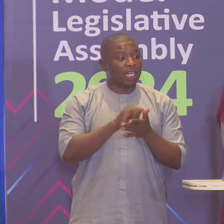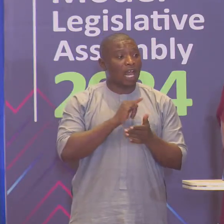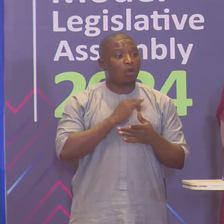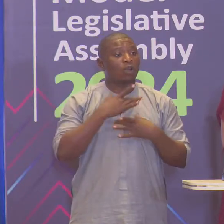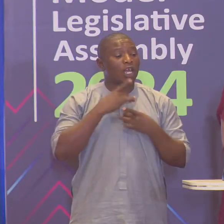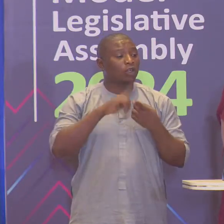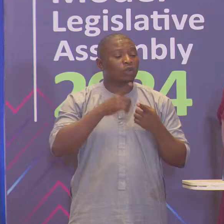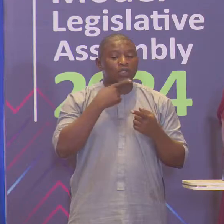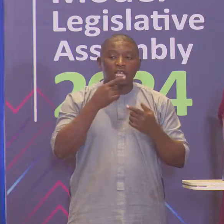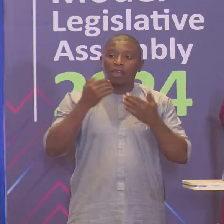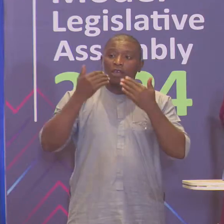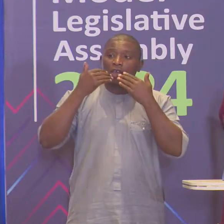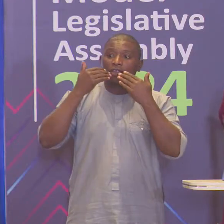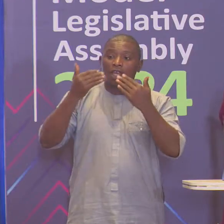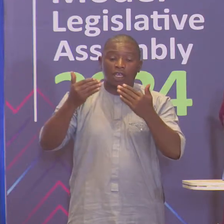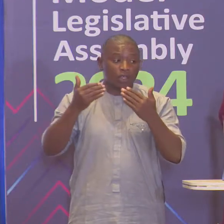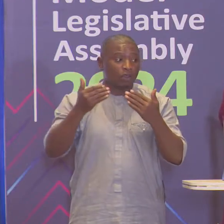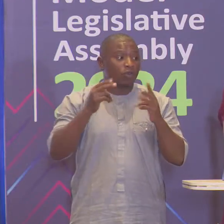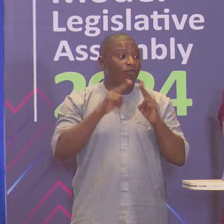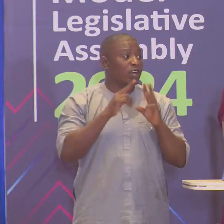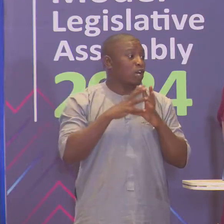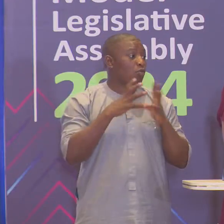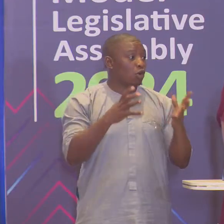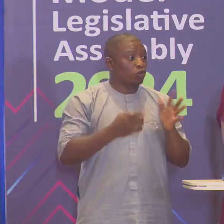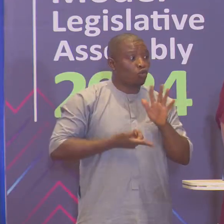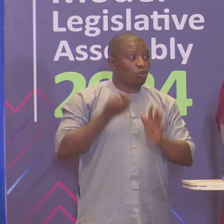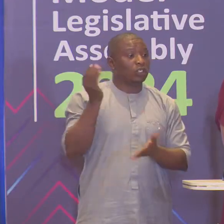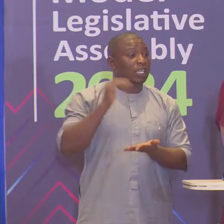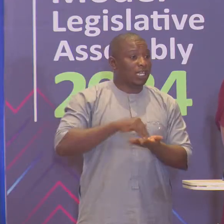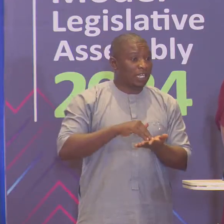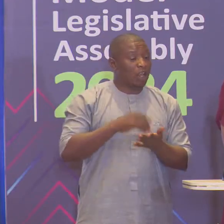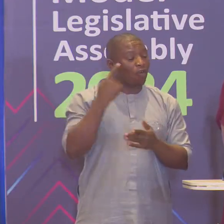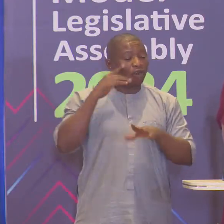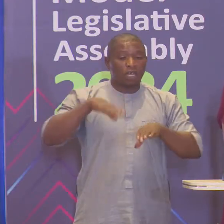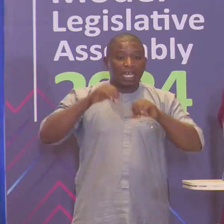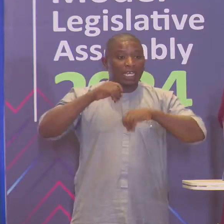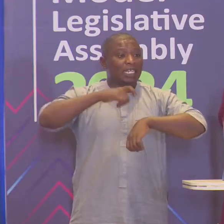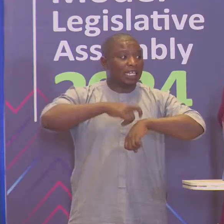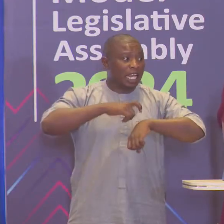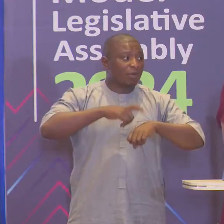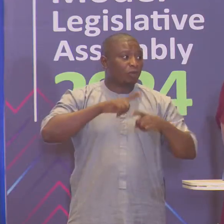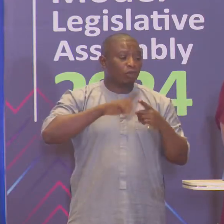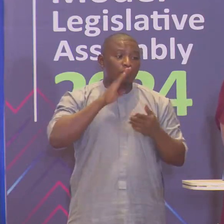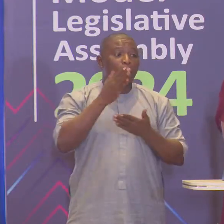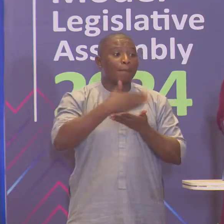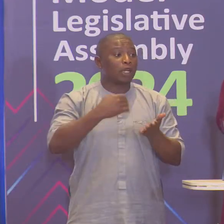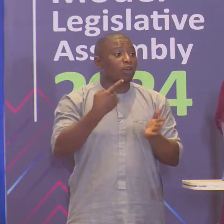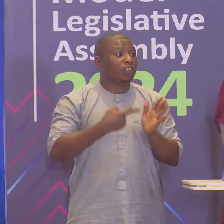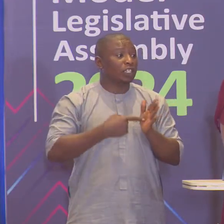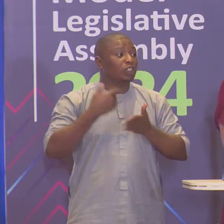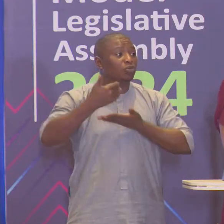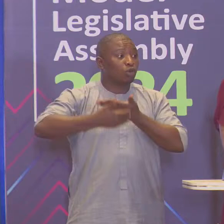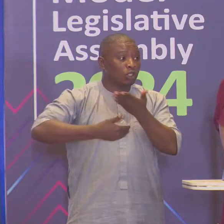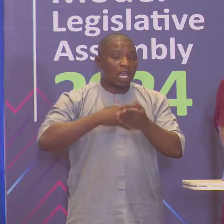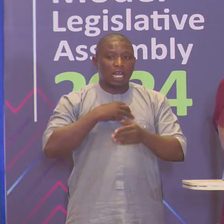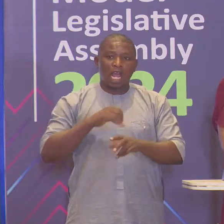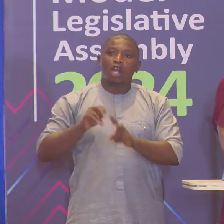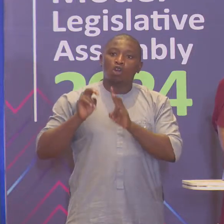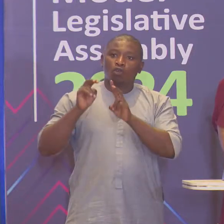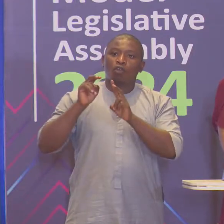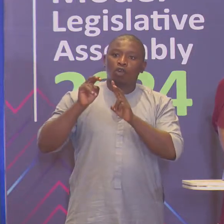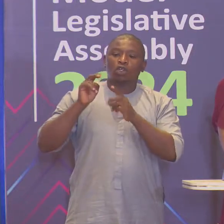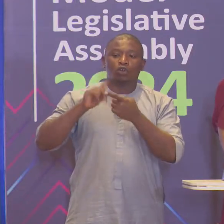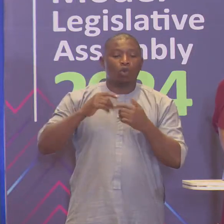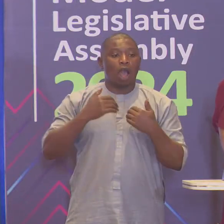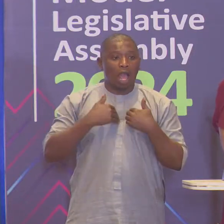you very much once again for taking the time to be part of this process, and I look forward to how